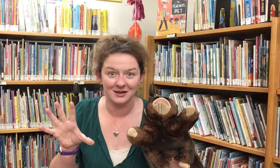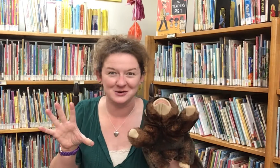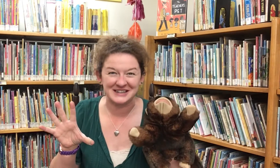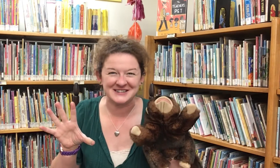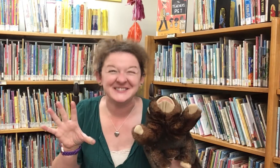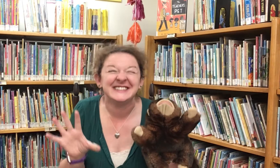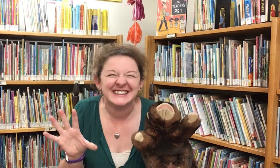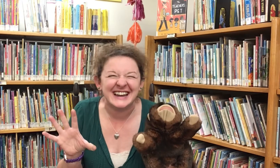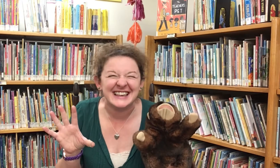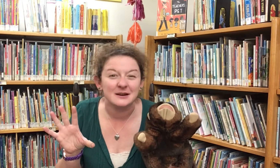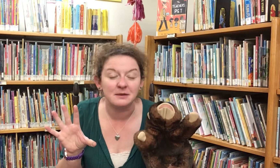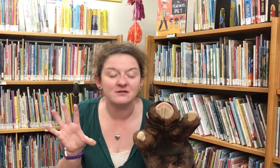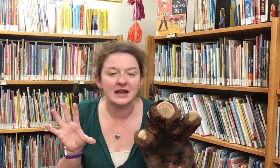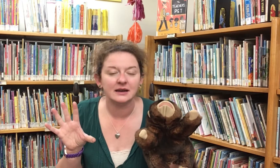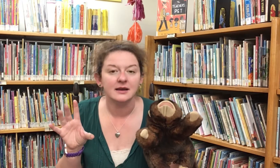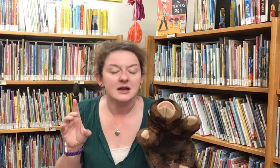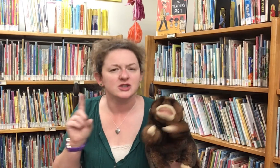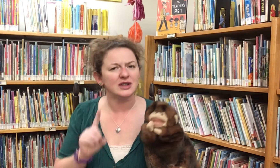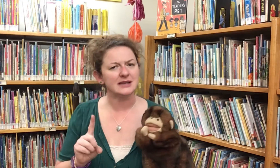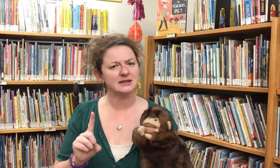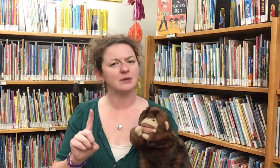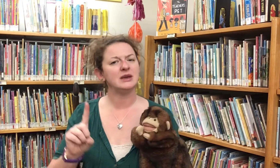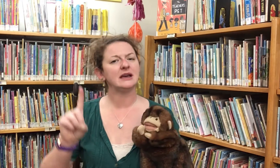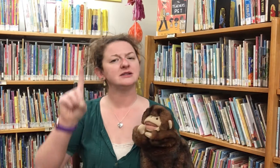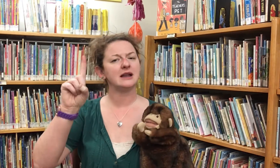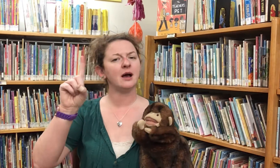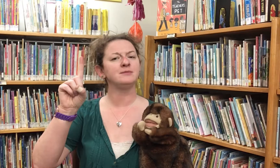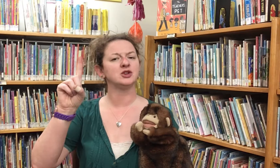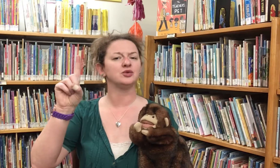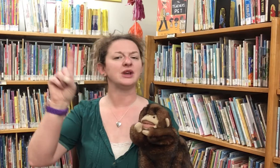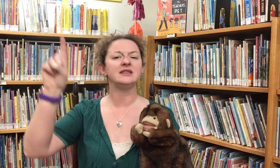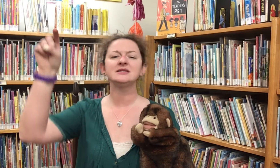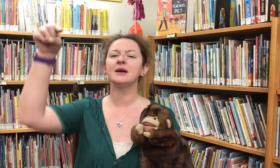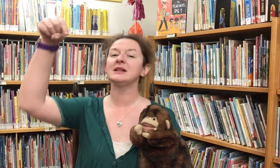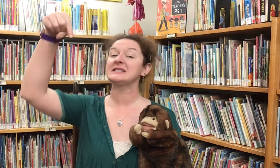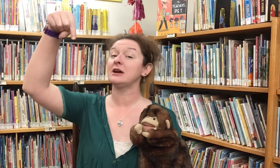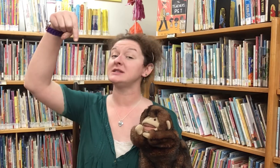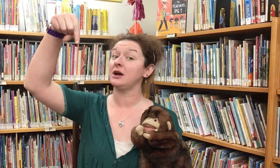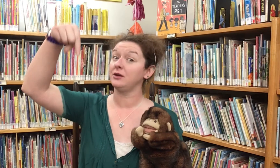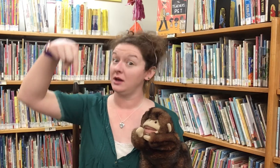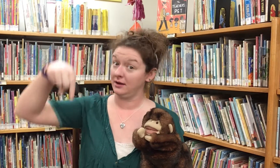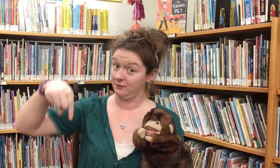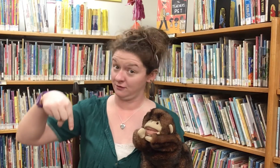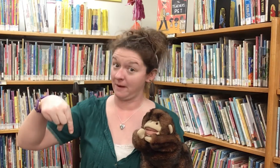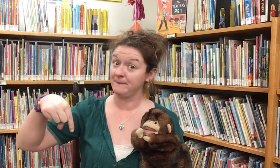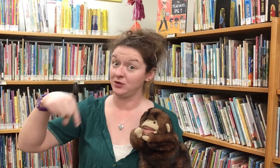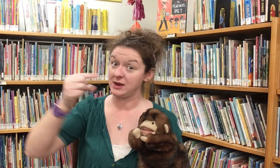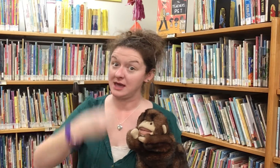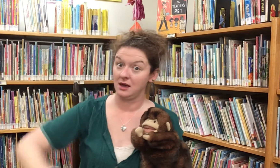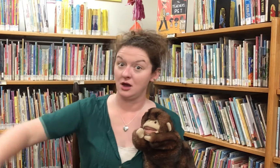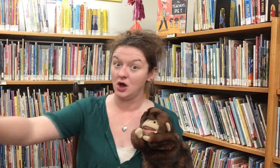want to? I think it'll be fun. So last time we counted up to three. This time let's count down from three.